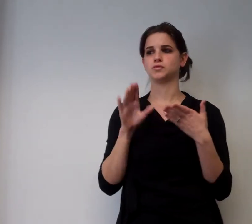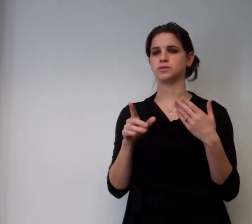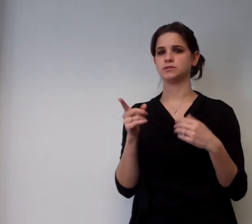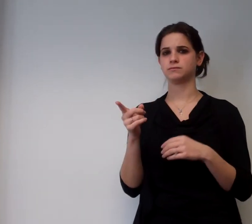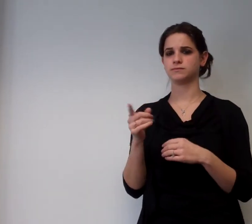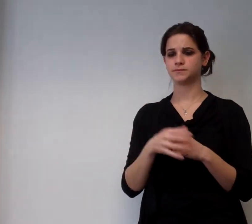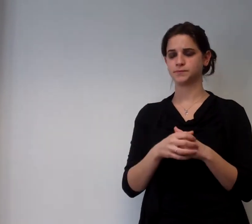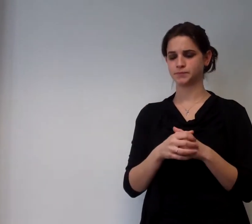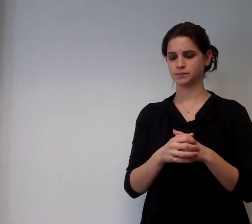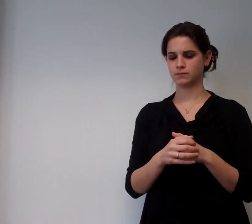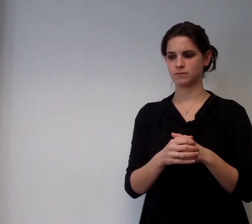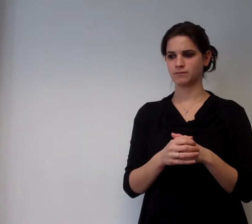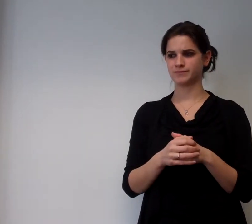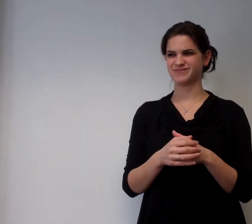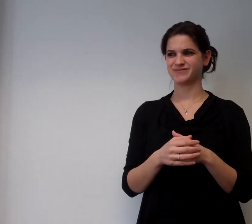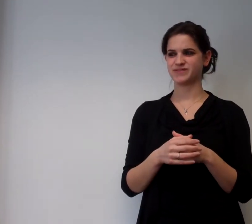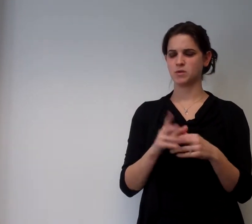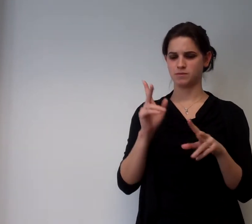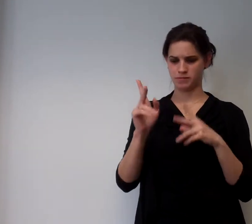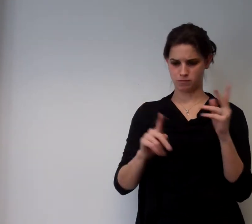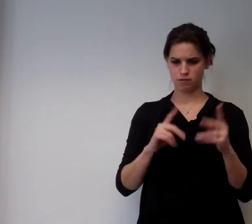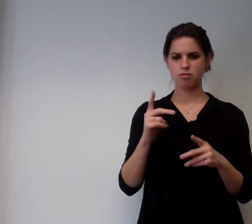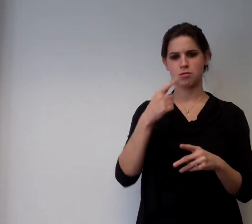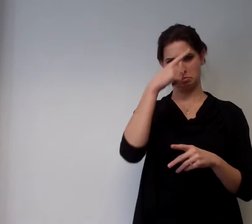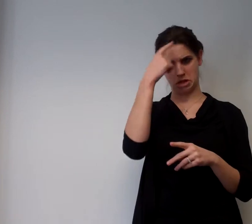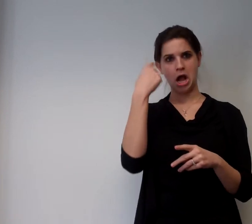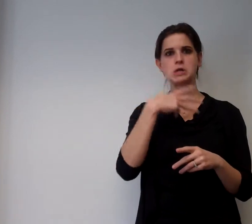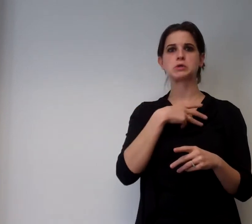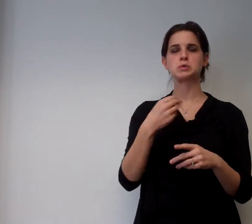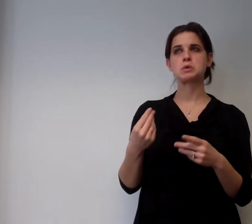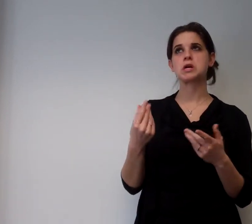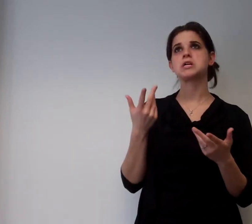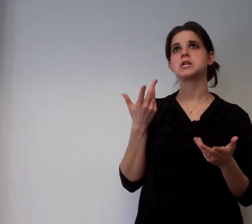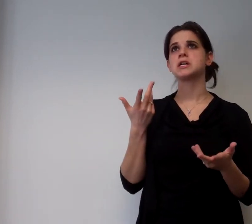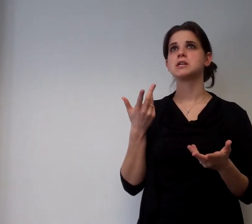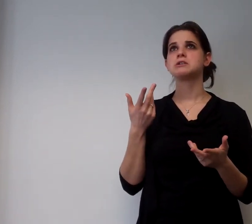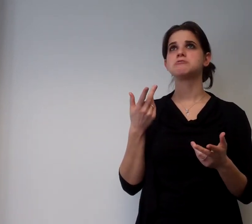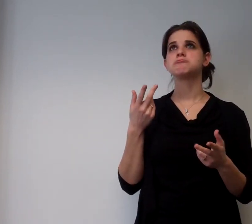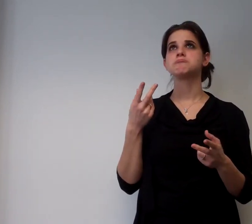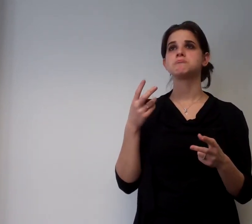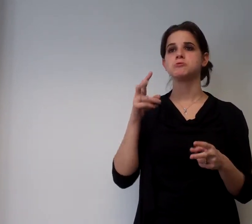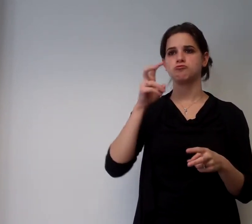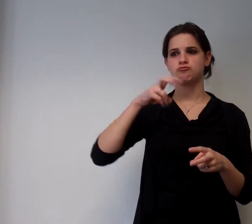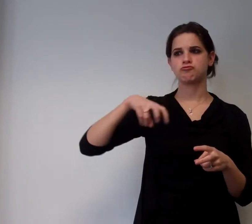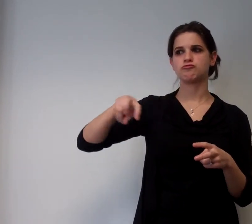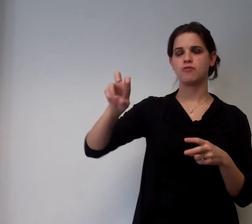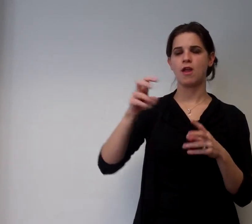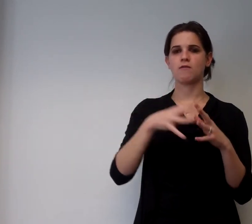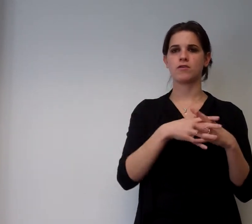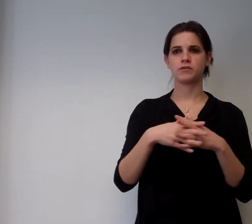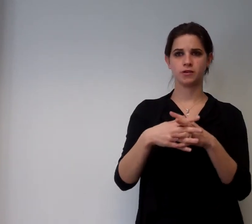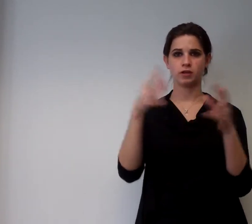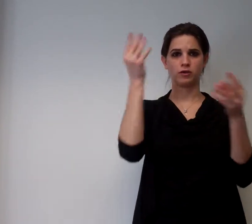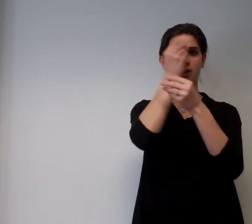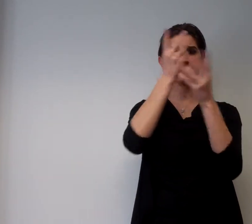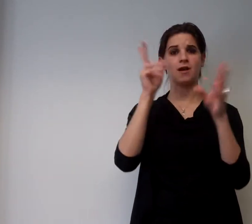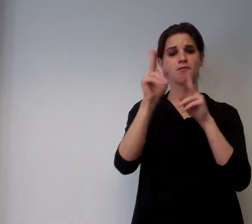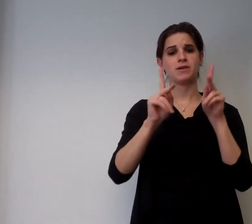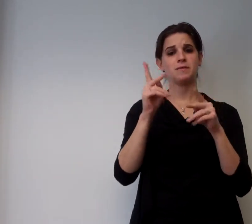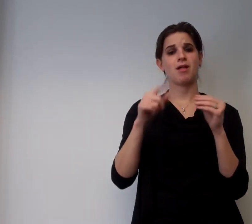They were people, blacks and whites, that rode around the country trying to make people aware of civil rights. They were trying to teach